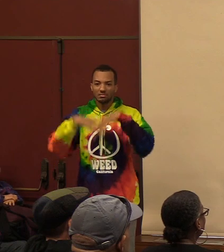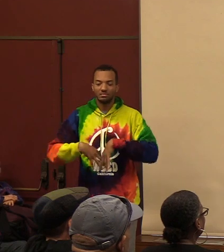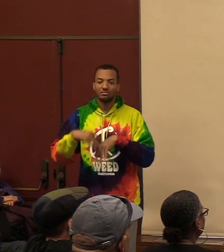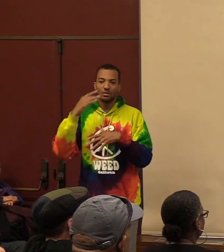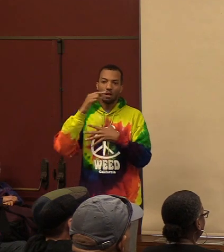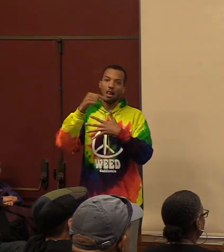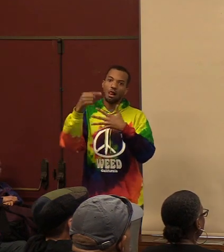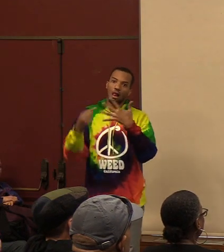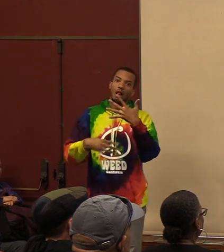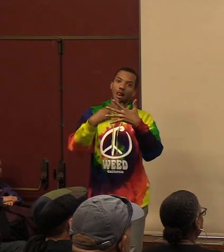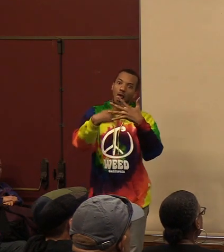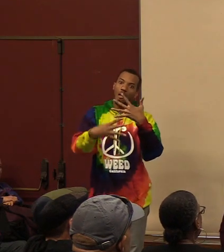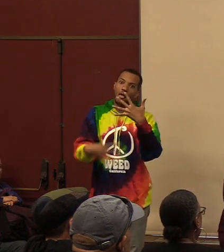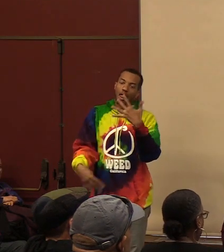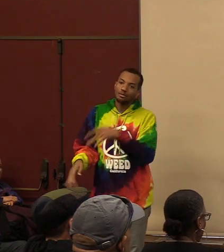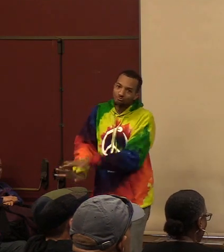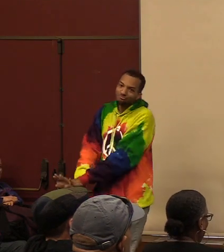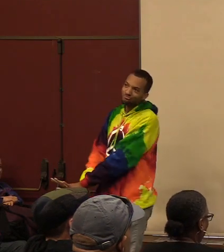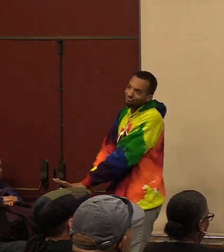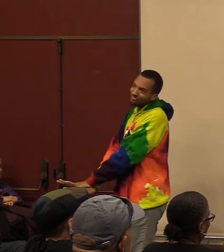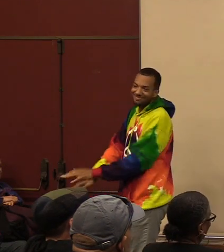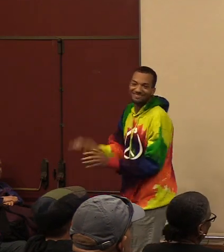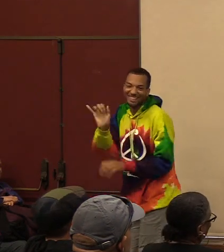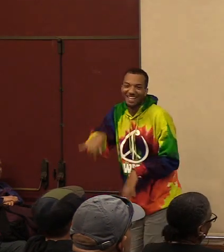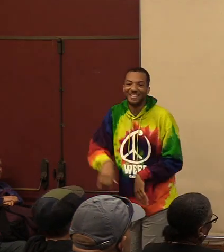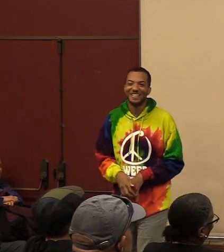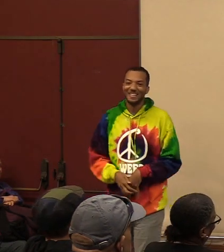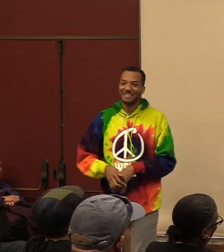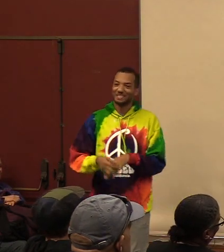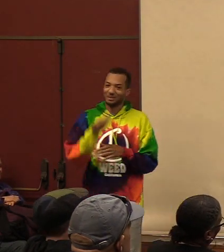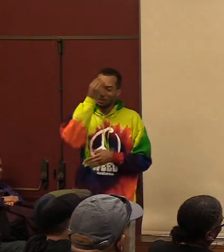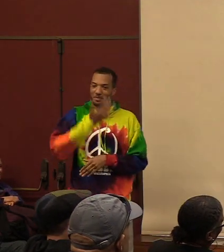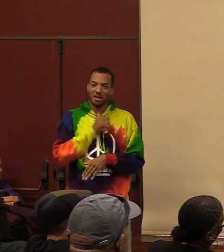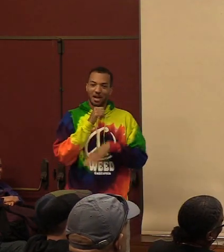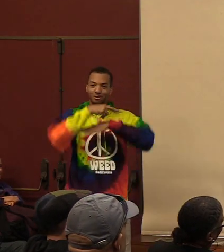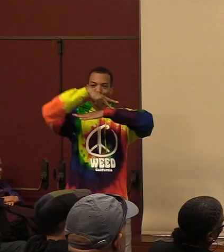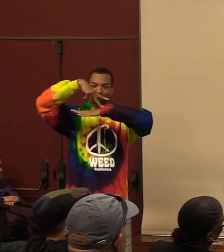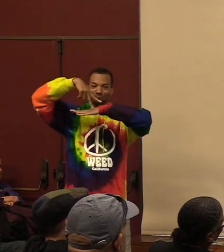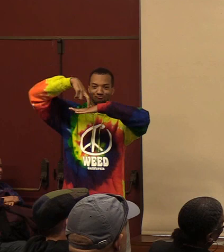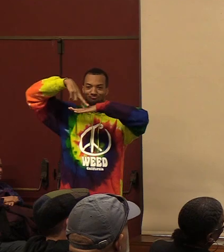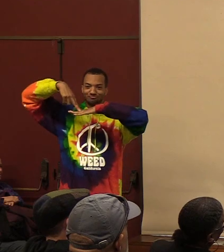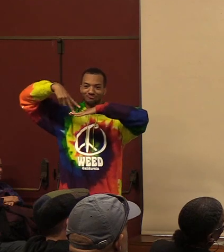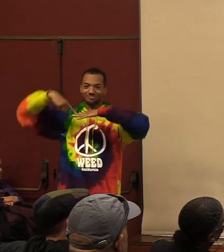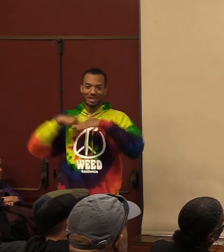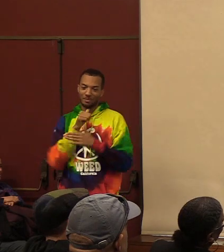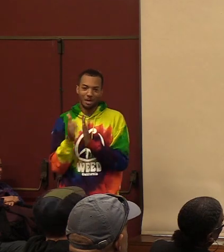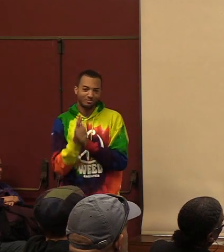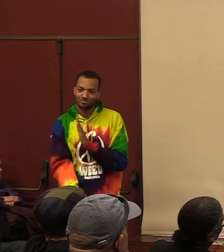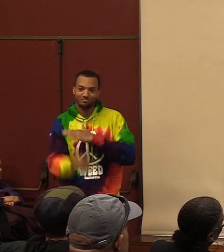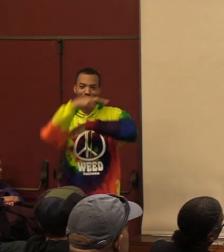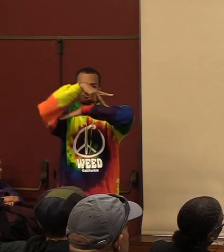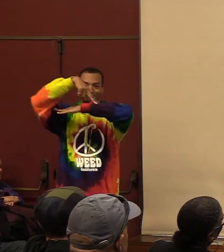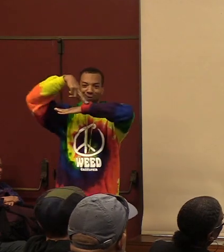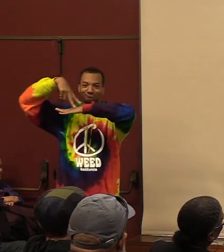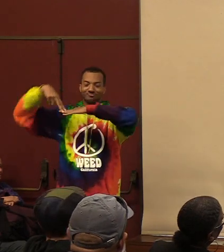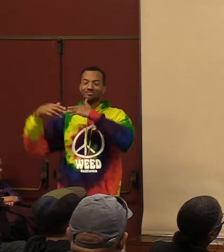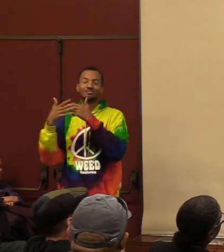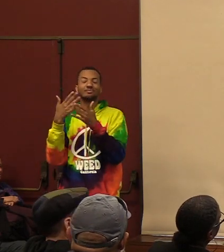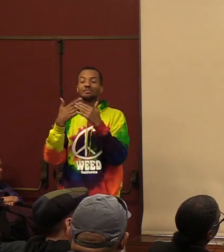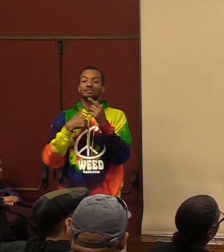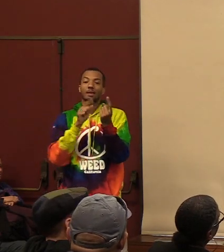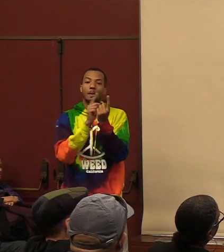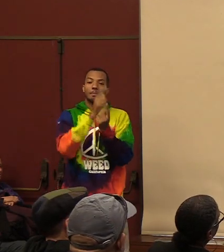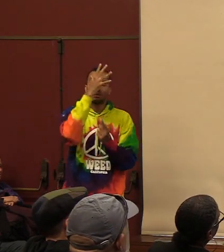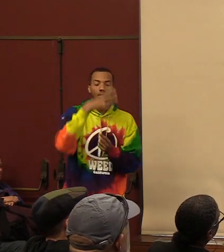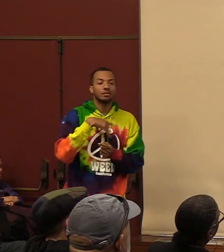know, they told me not to moonwalk. I don't do it well, but anyway. So I meet this guy, and this guy